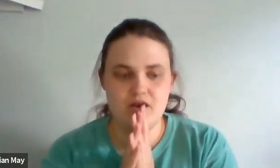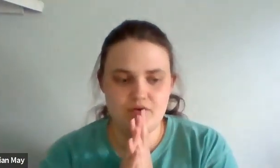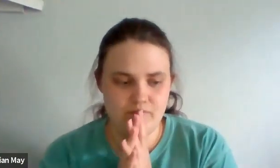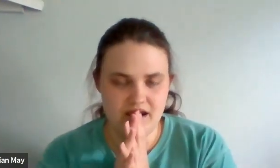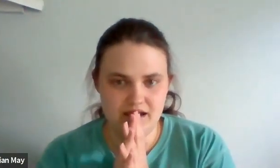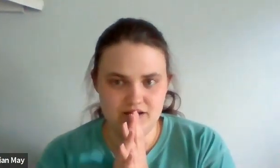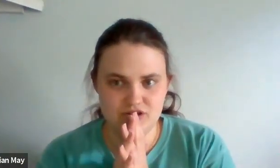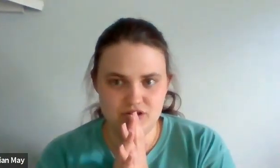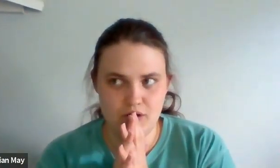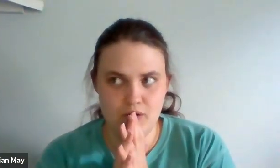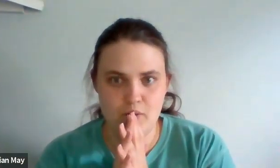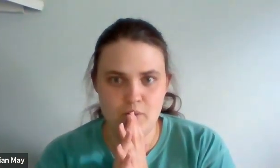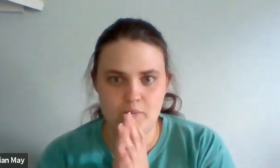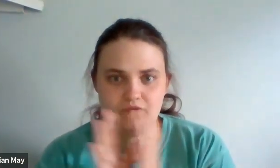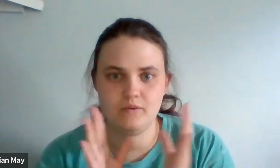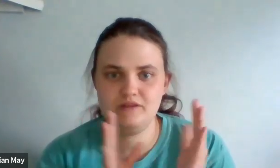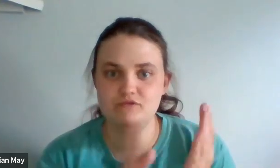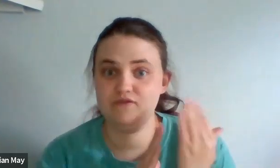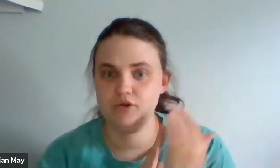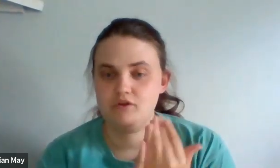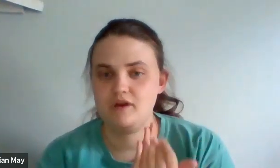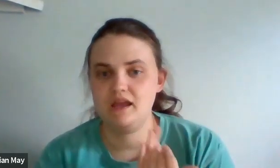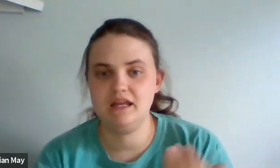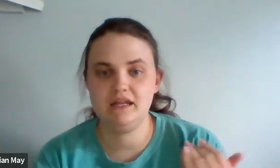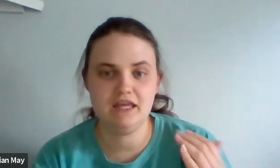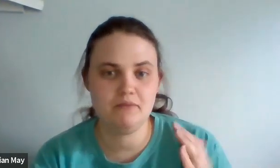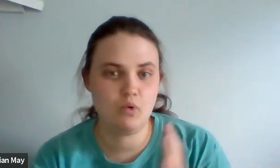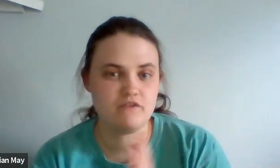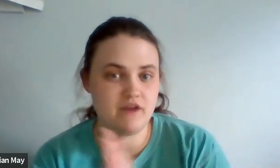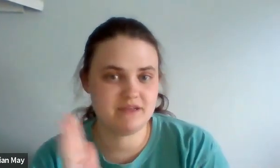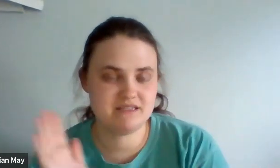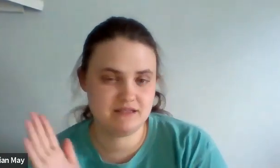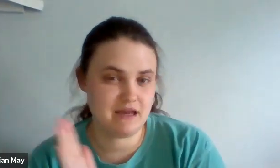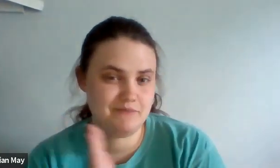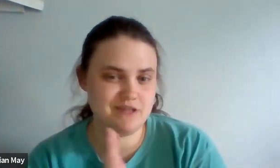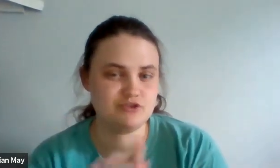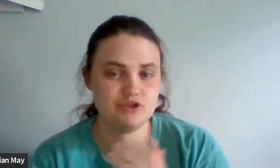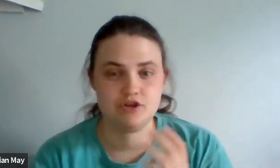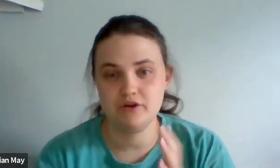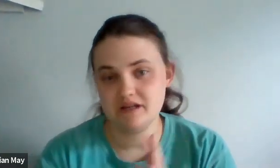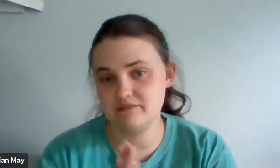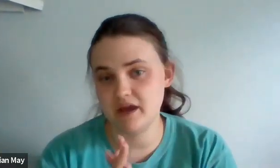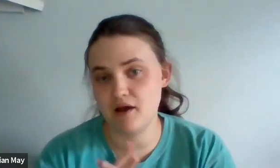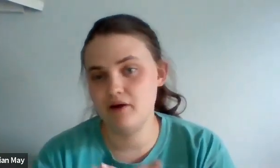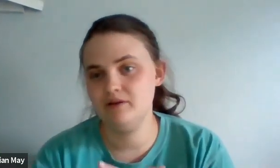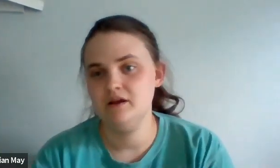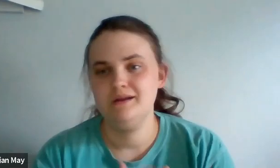All right. So before we review, are there any more family signs I missed or you're curious about?